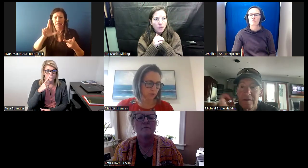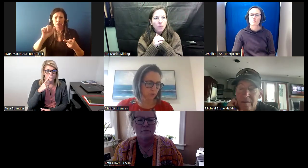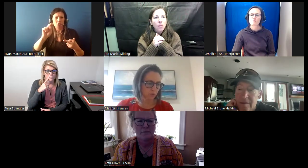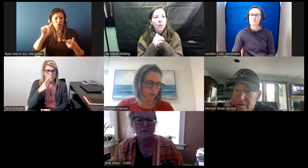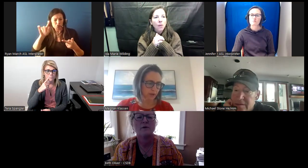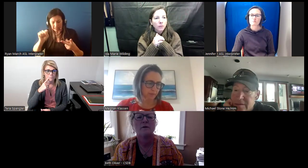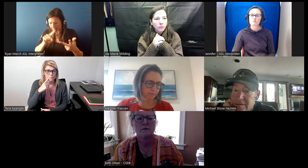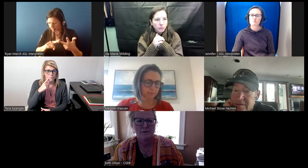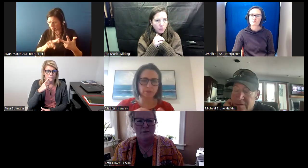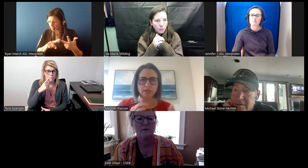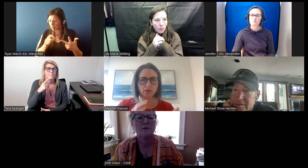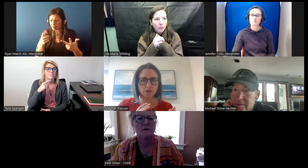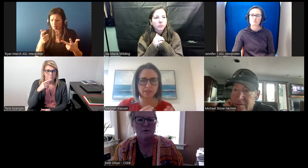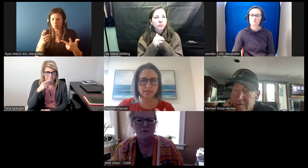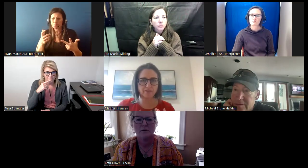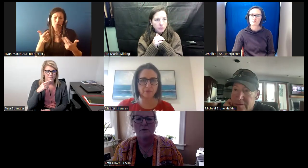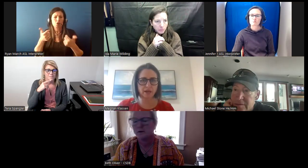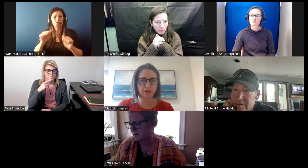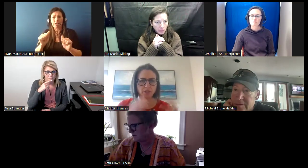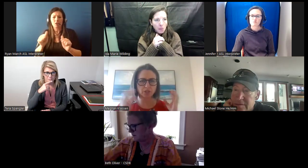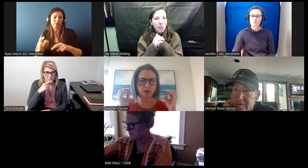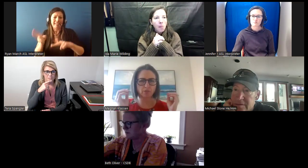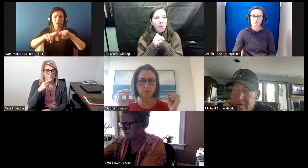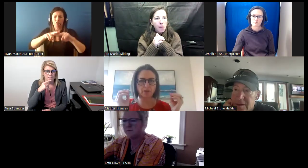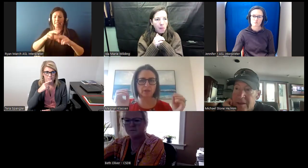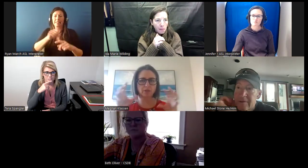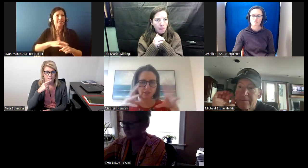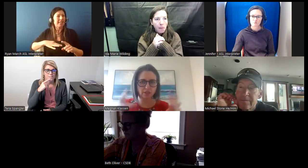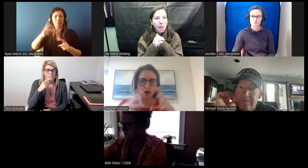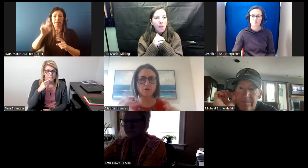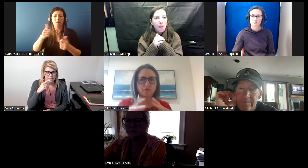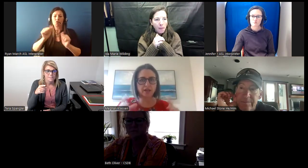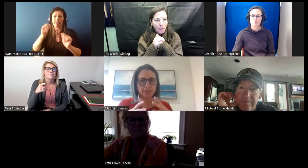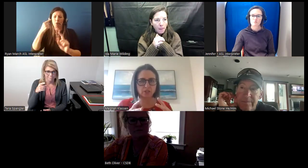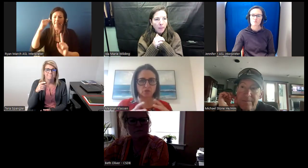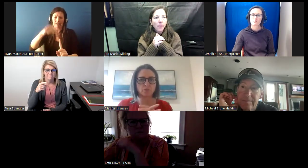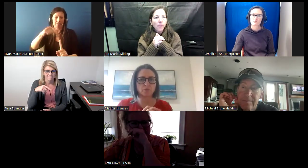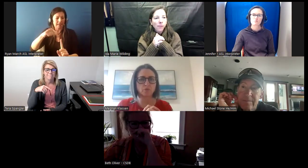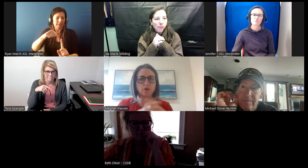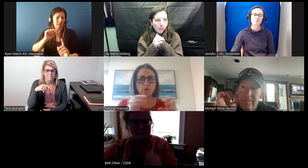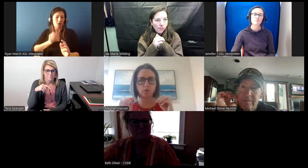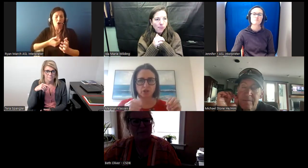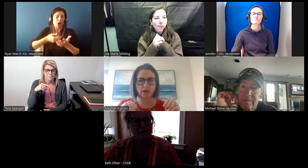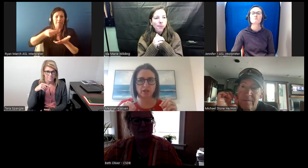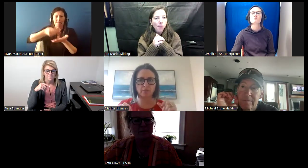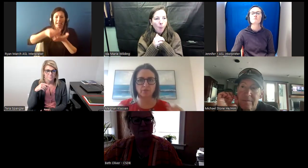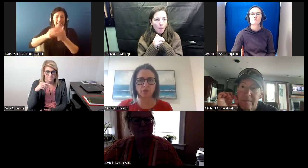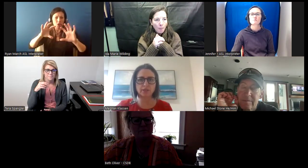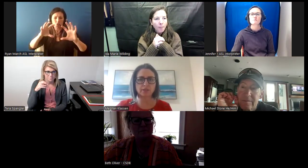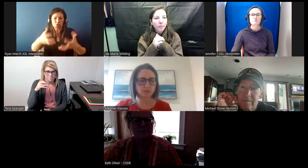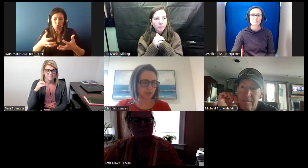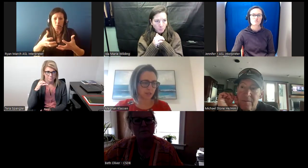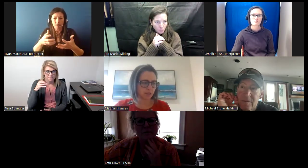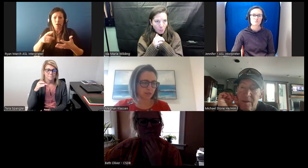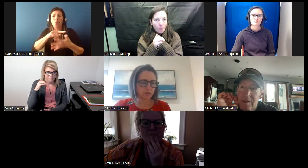trying to increase staff pay. I'm just trying to remember like this, our finance group, where were we trying to